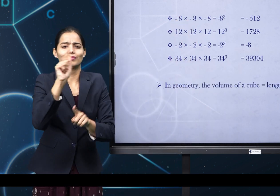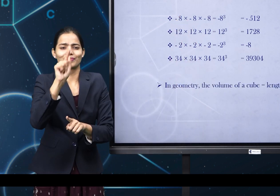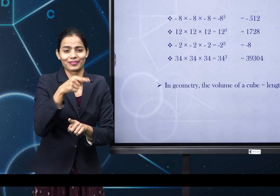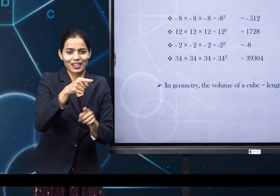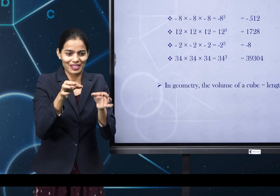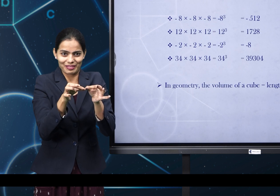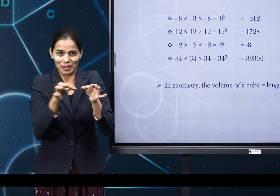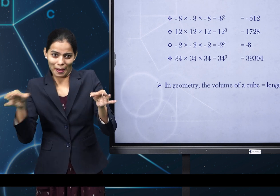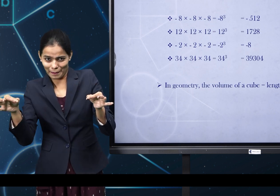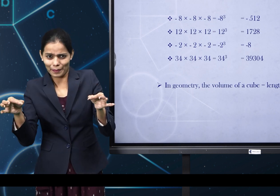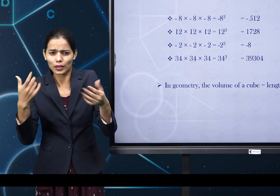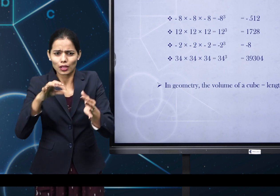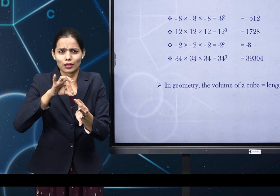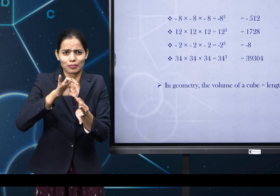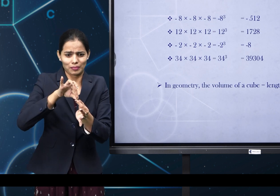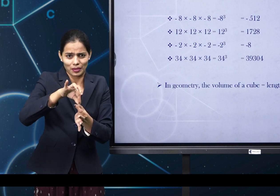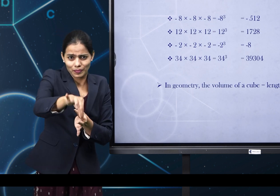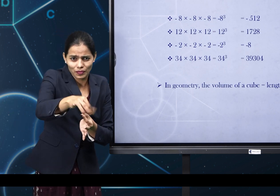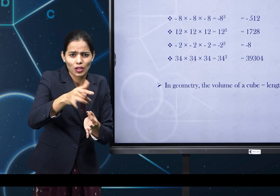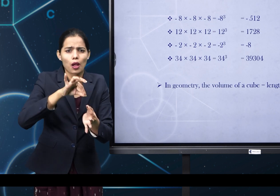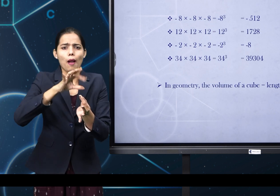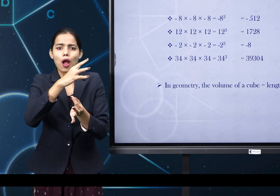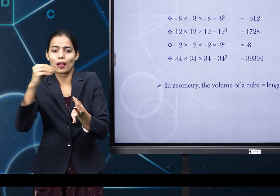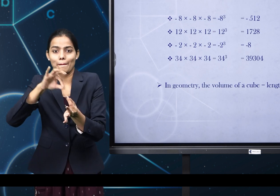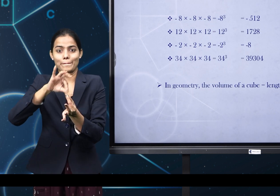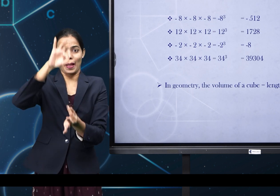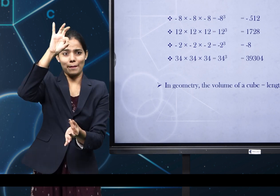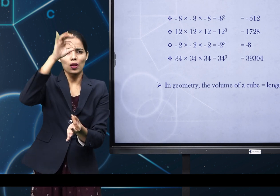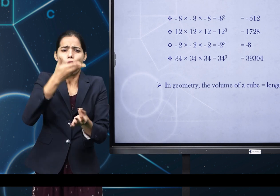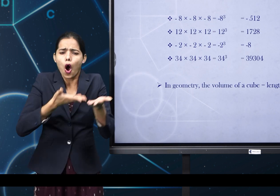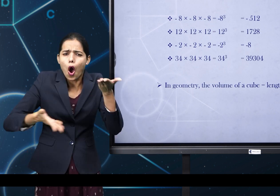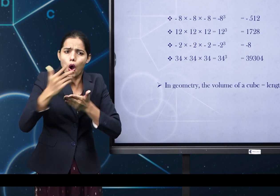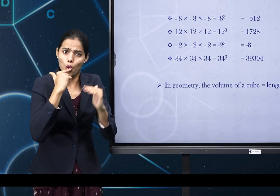Since it's a cube, the length, width and height are all equal in the cube.